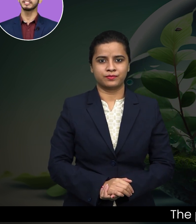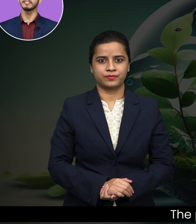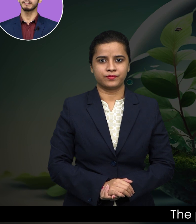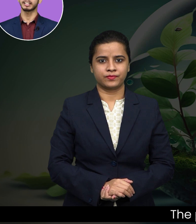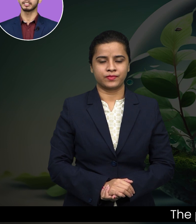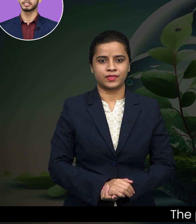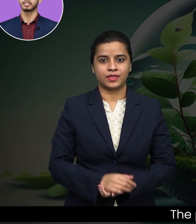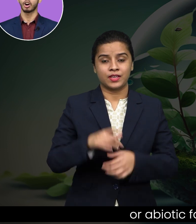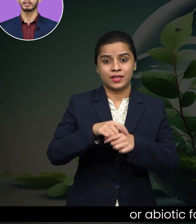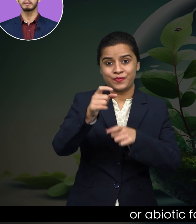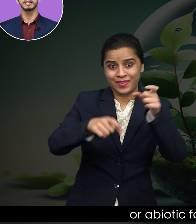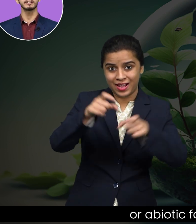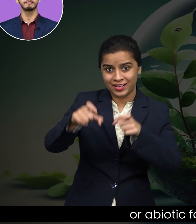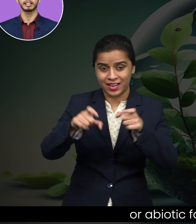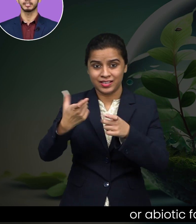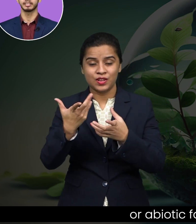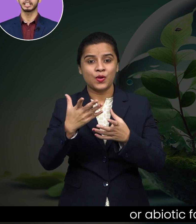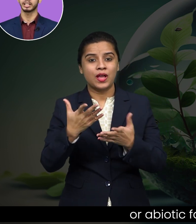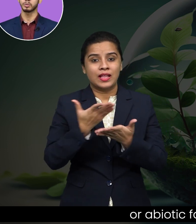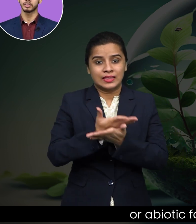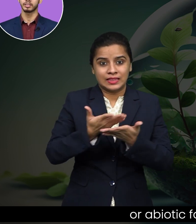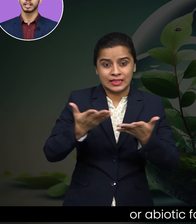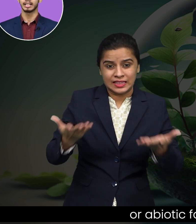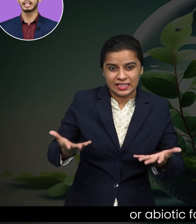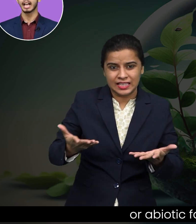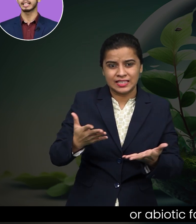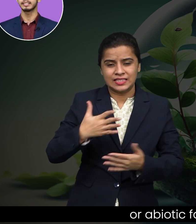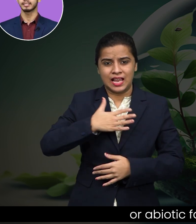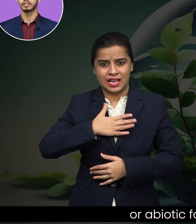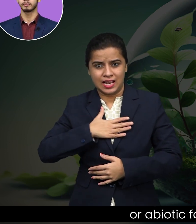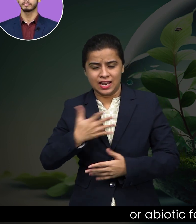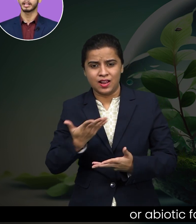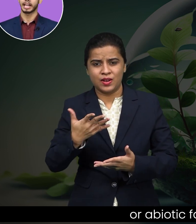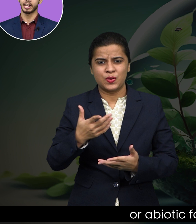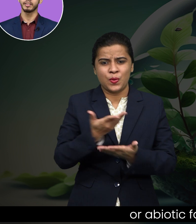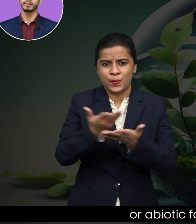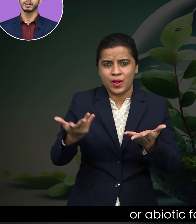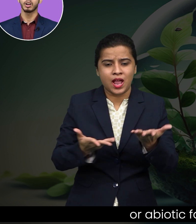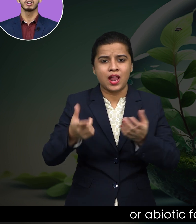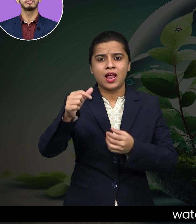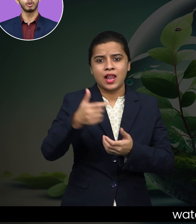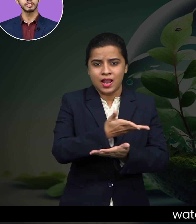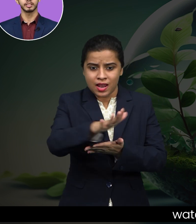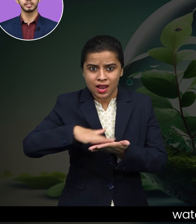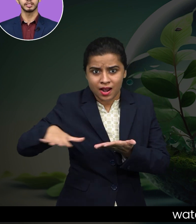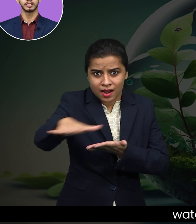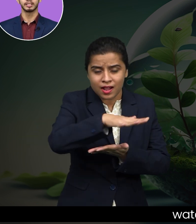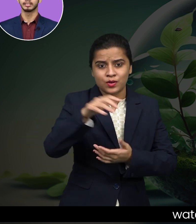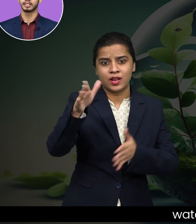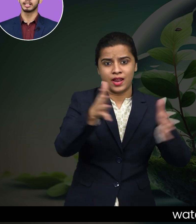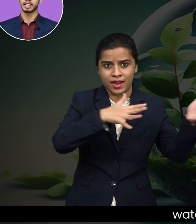The physical factors or abiotic factors include land, air,